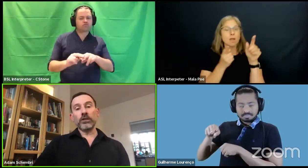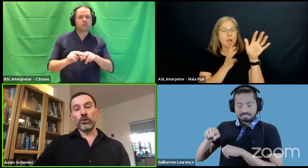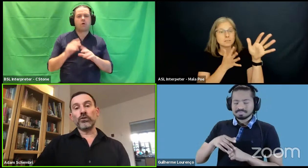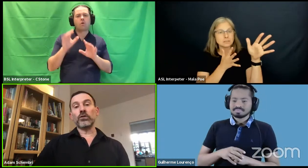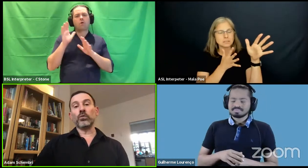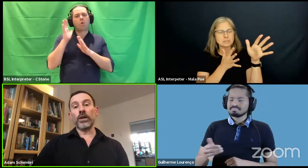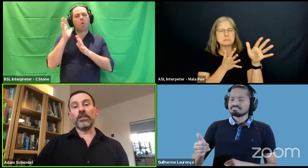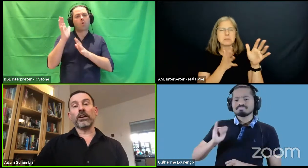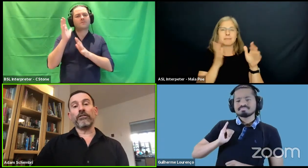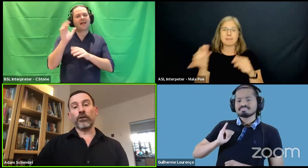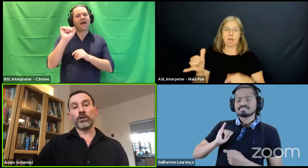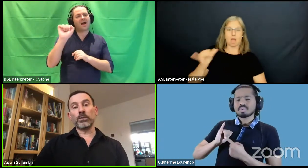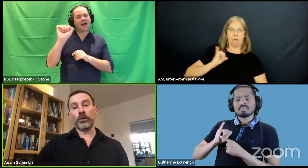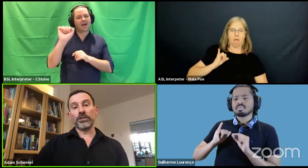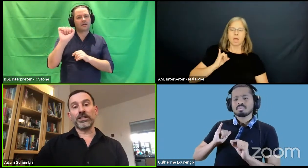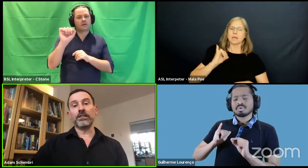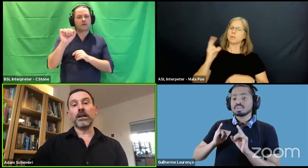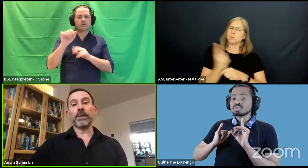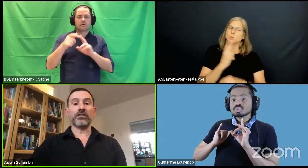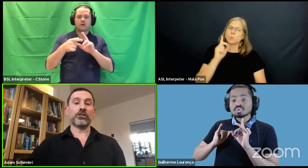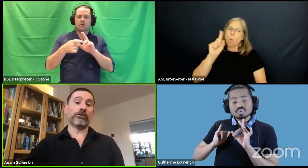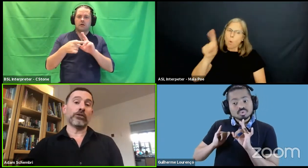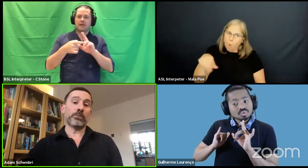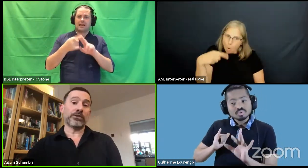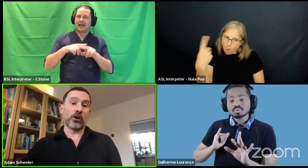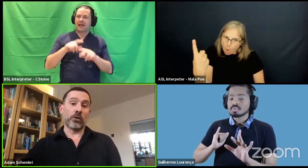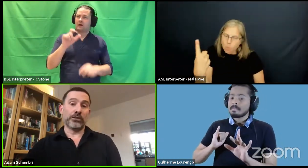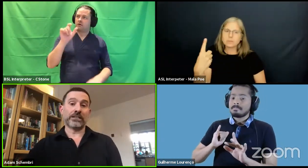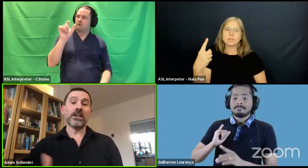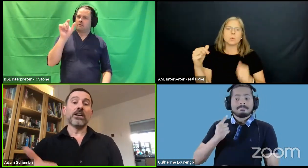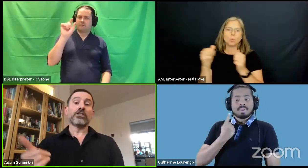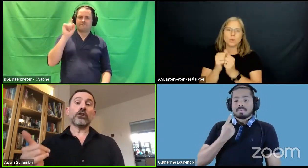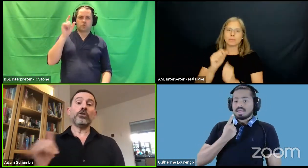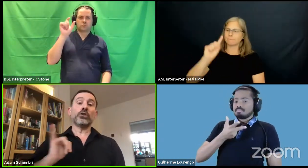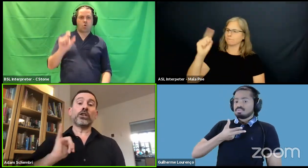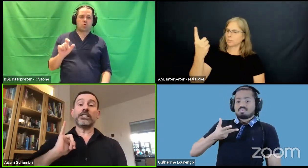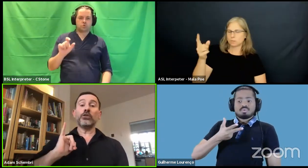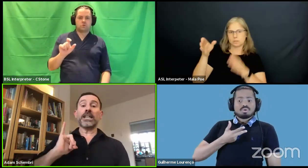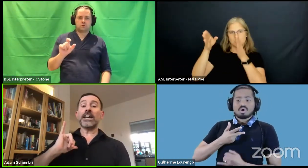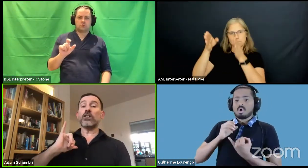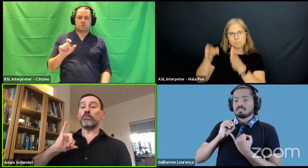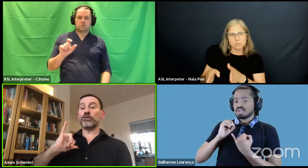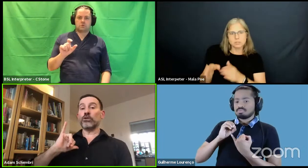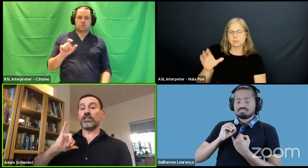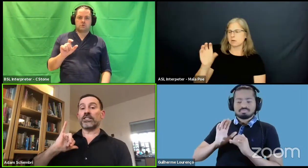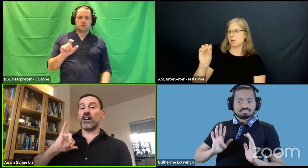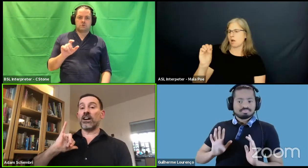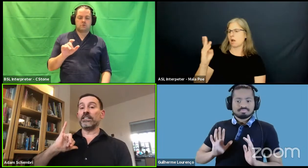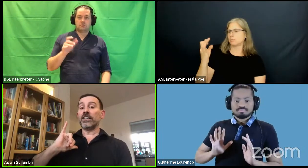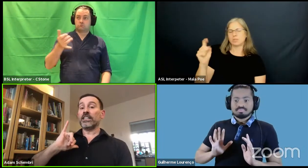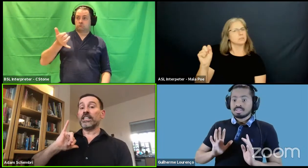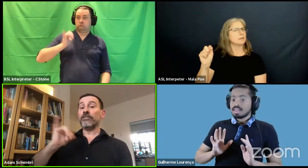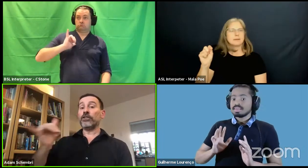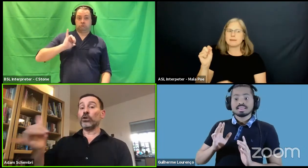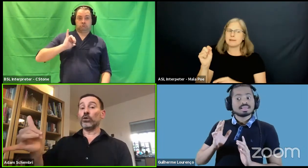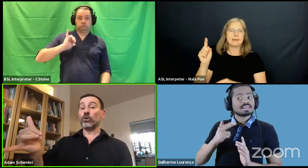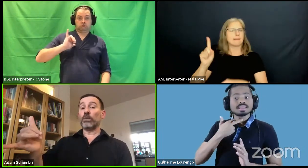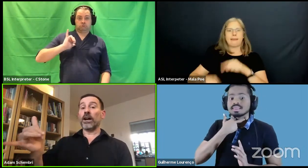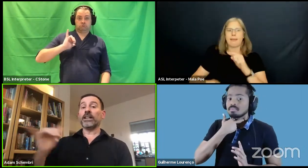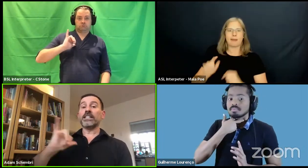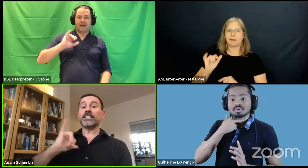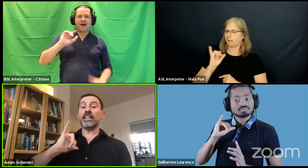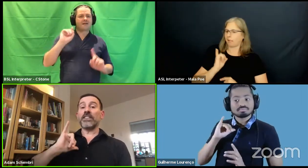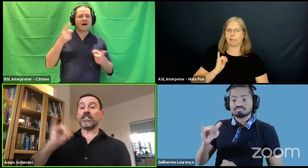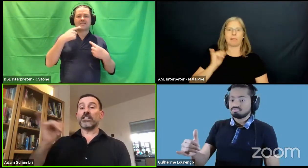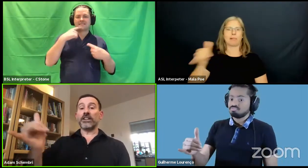be used with a first person patient or first person object. So you cannot produce the sign give you